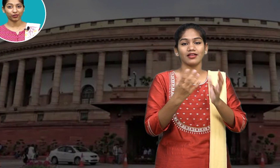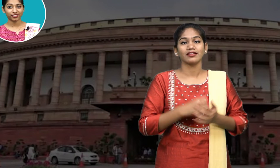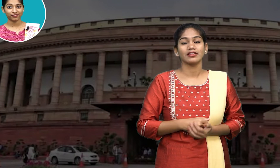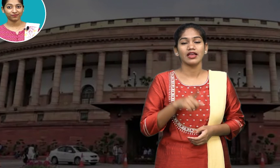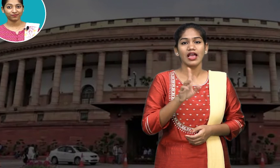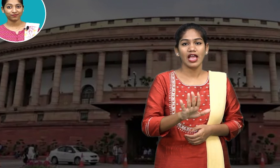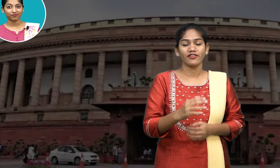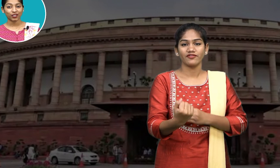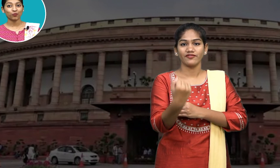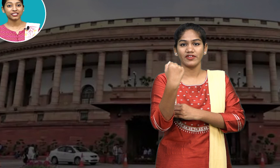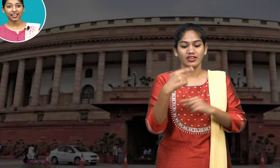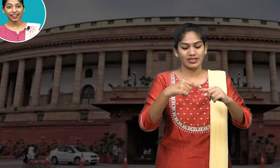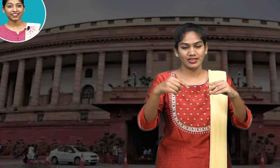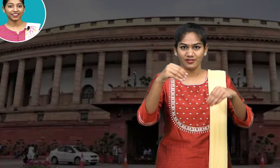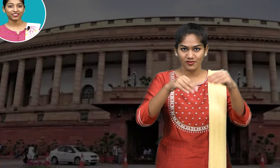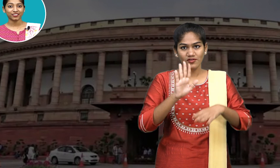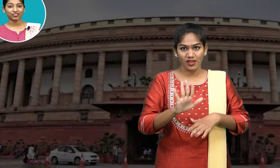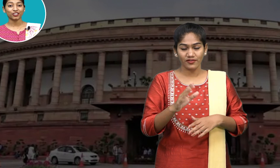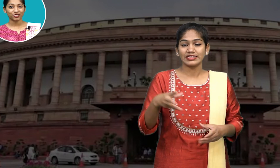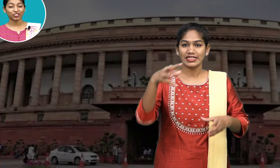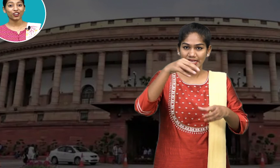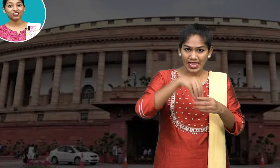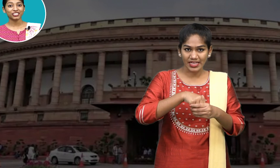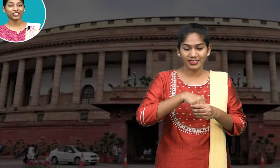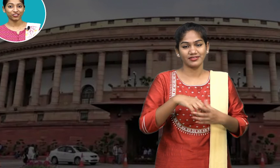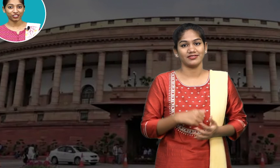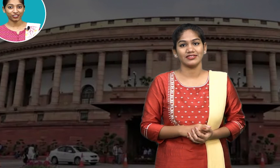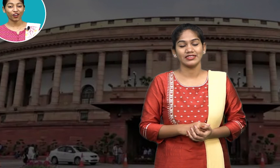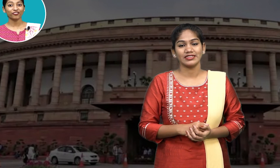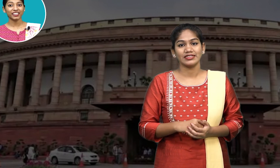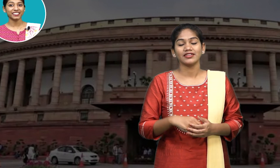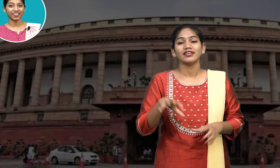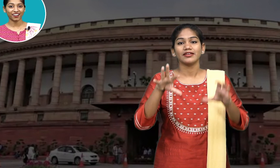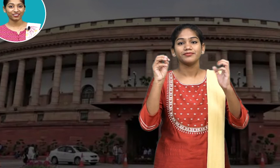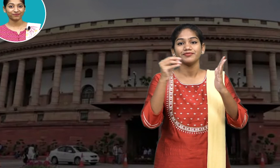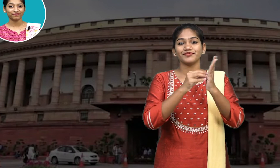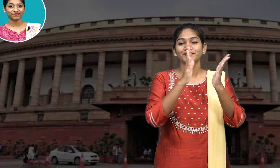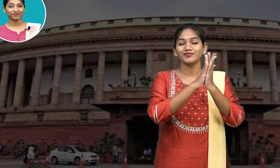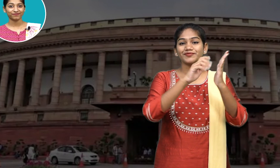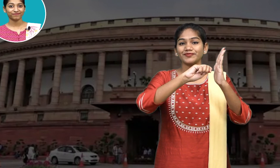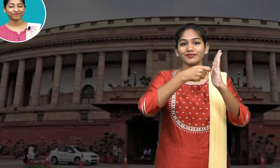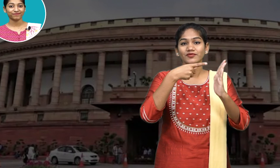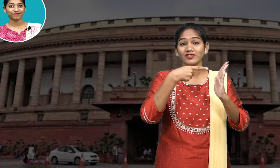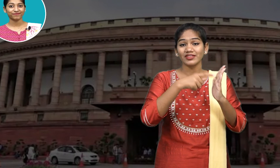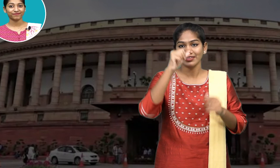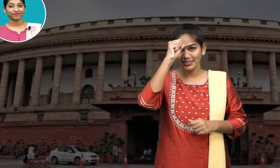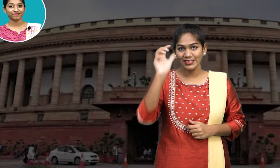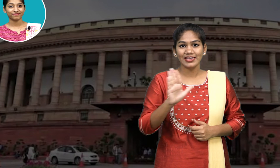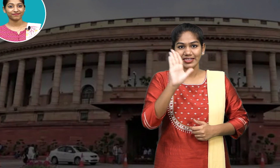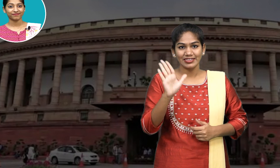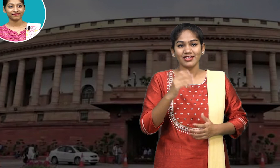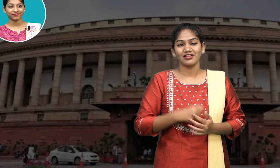to vote, was added to the Constitution of India,